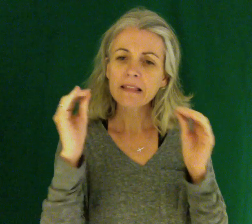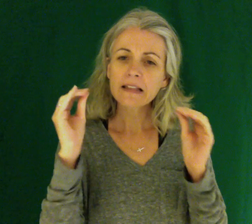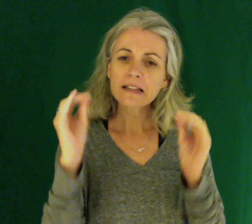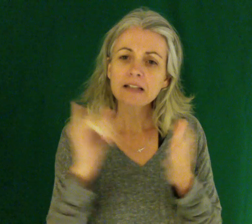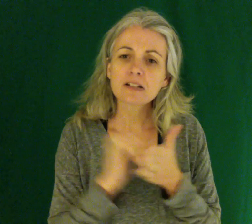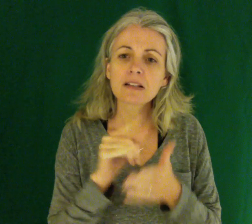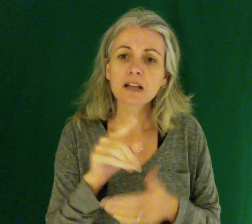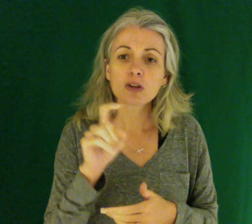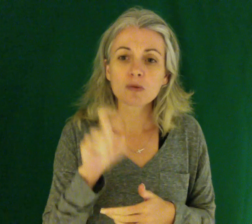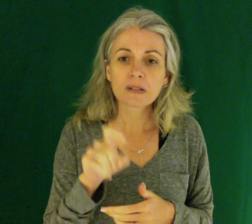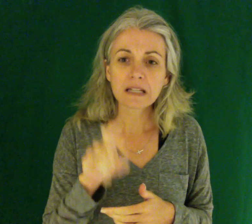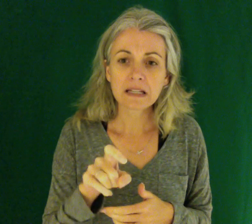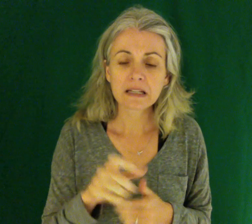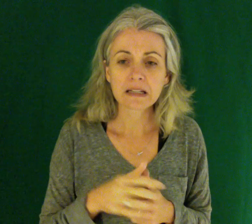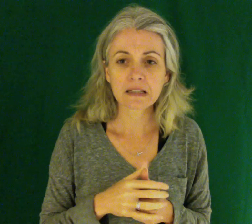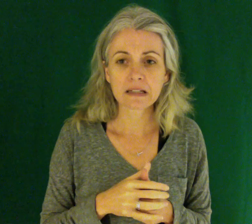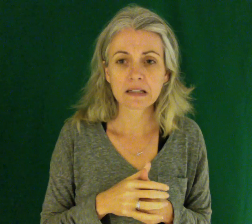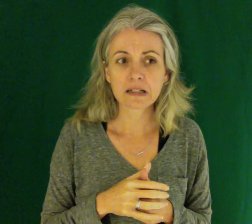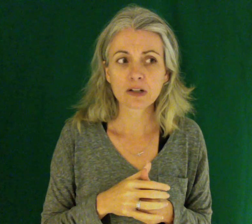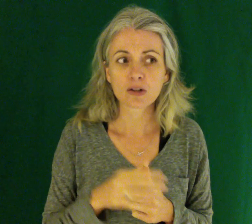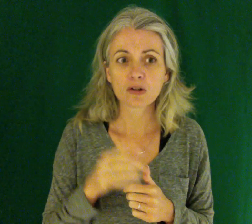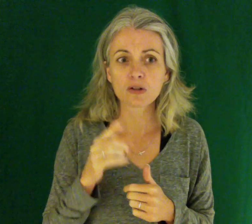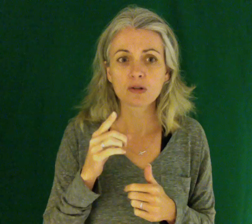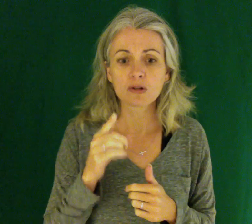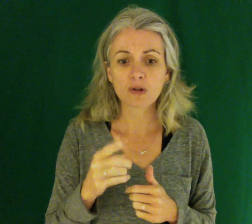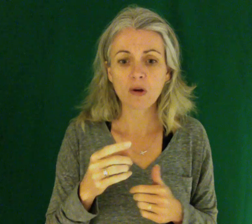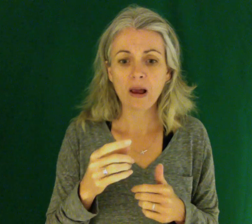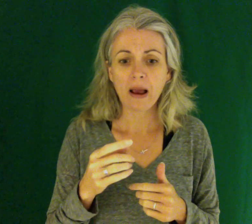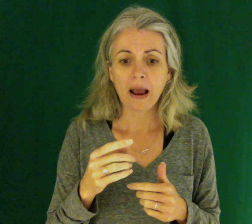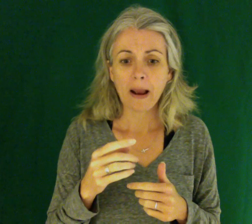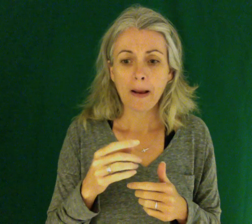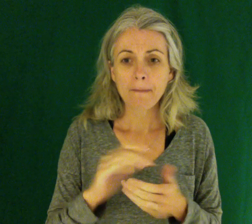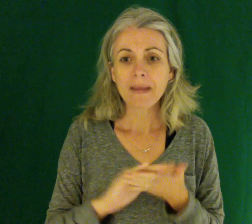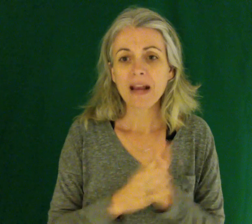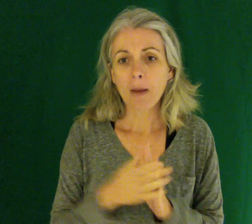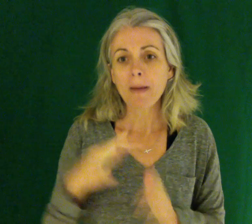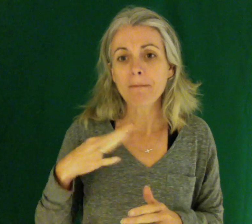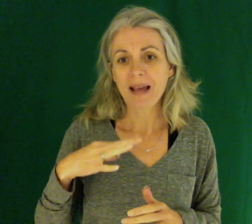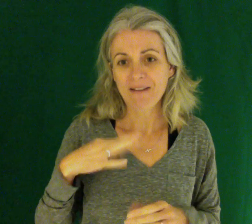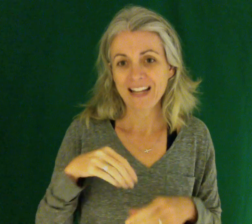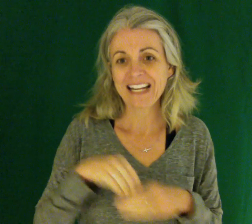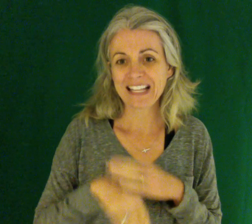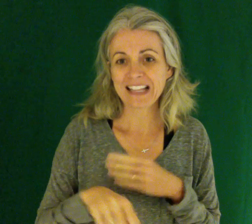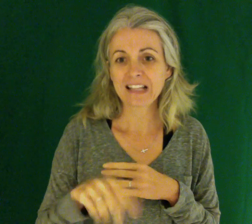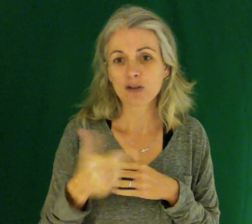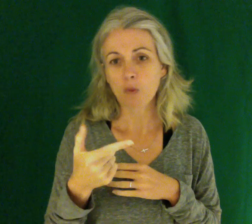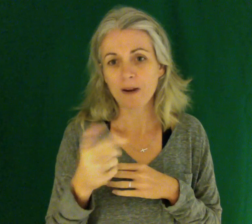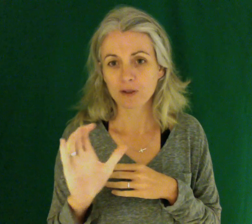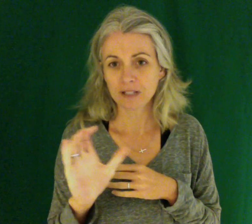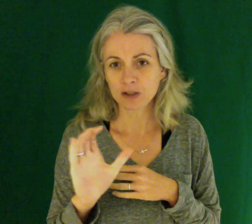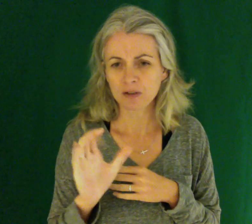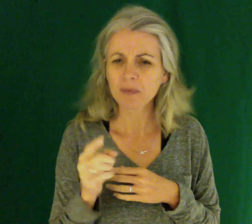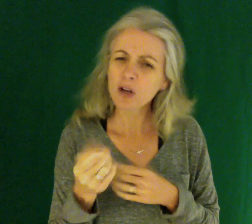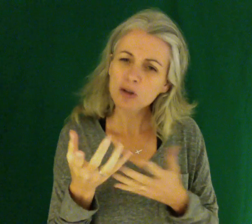need to be of benefit in the 21st century. You want to be comfortable, and so